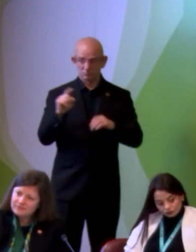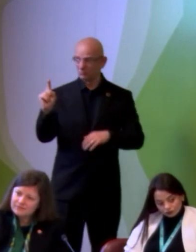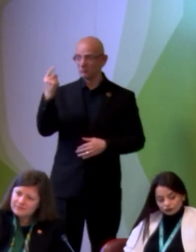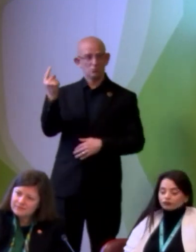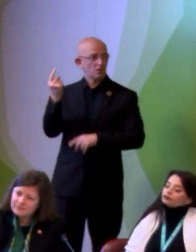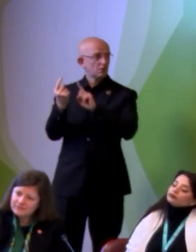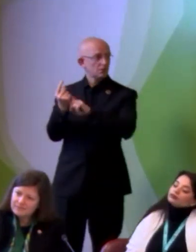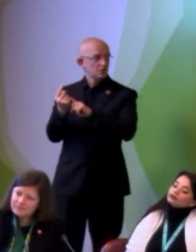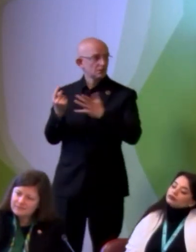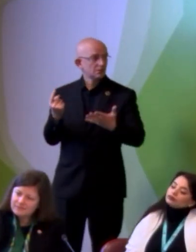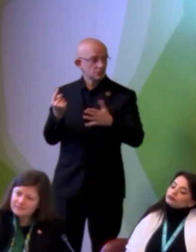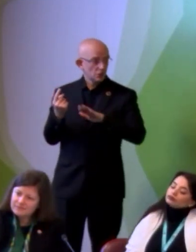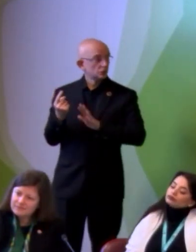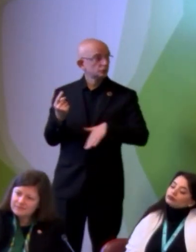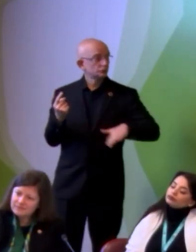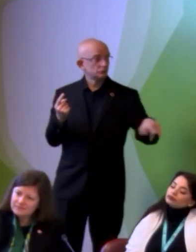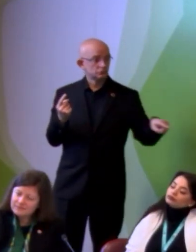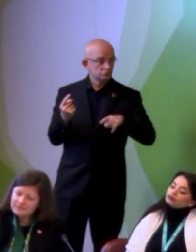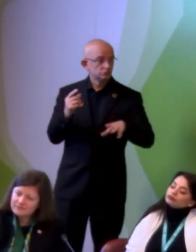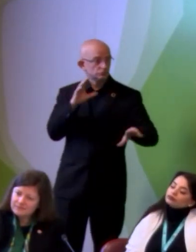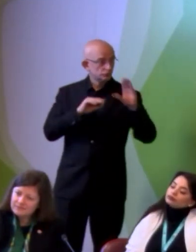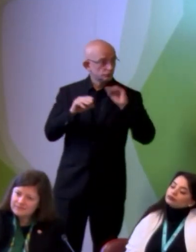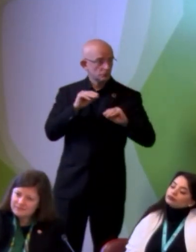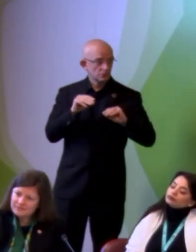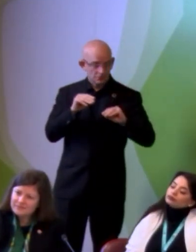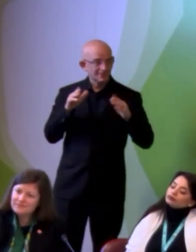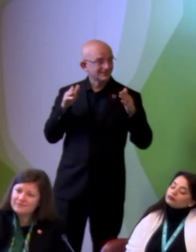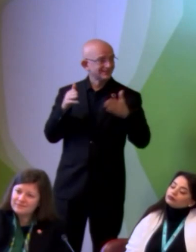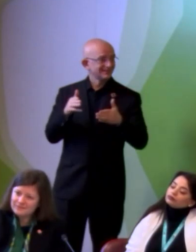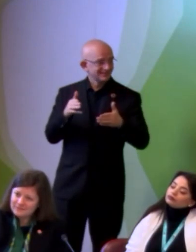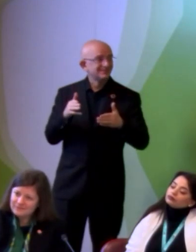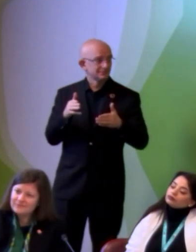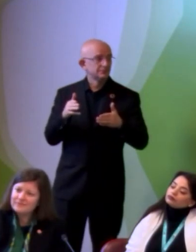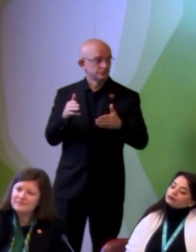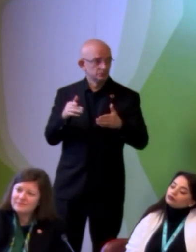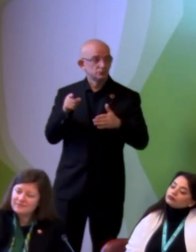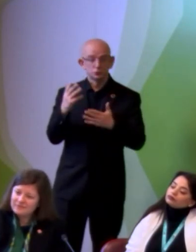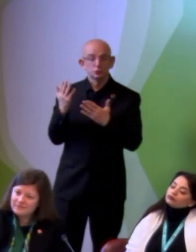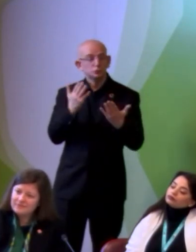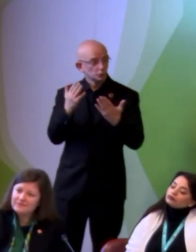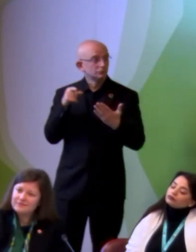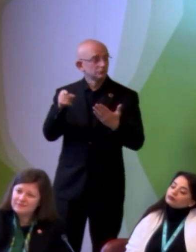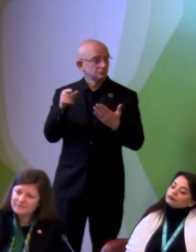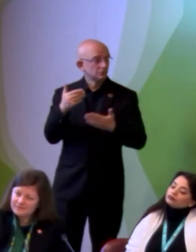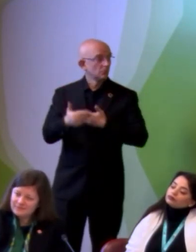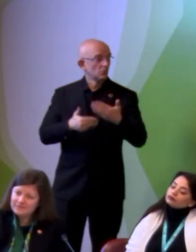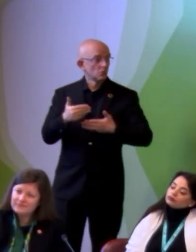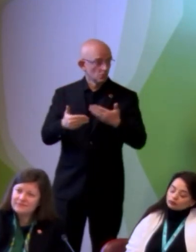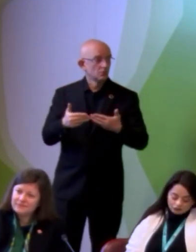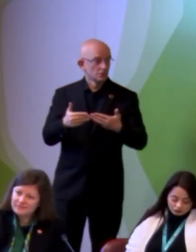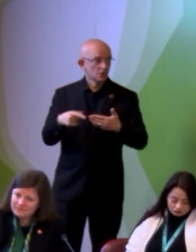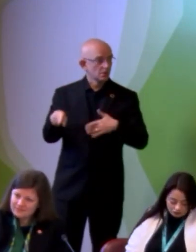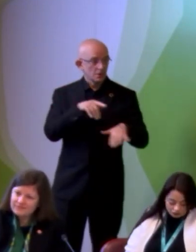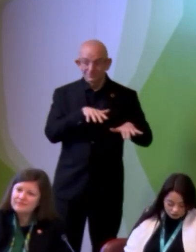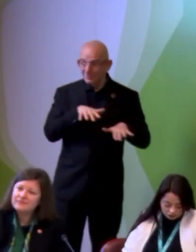with visual impairment, go to school, come back to that center in order to have